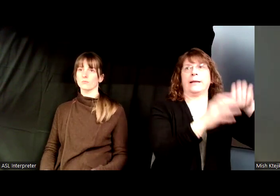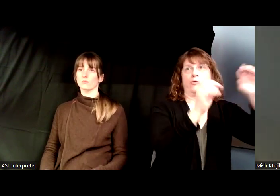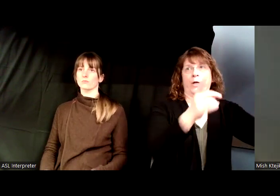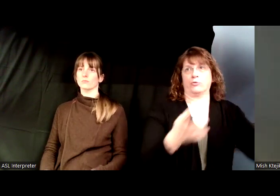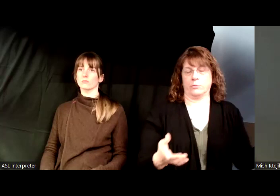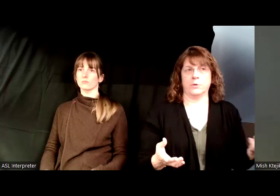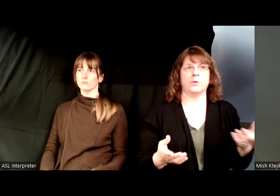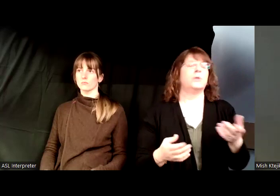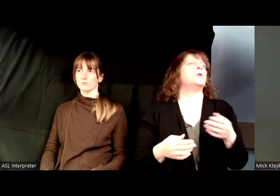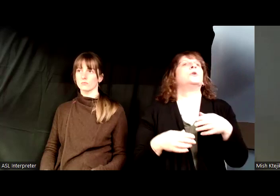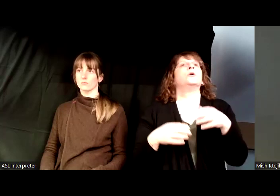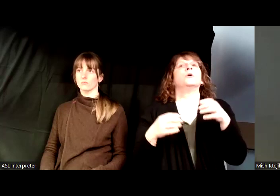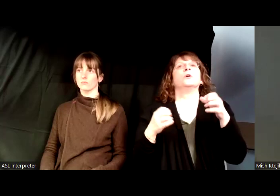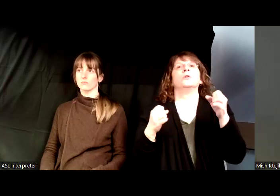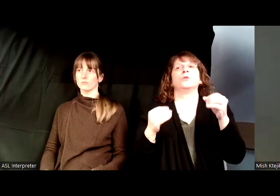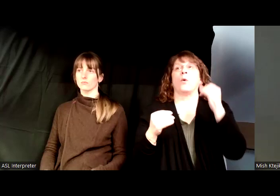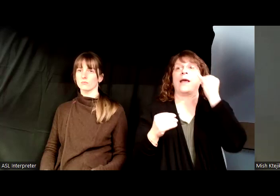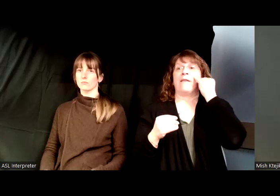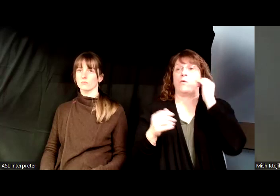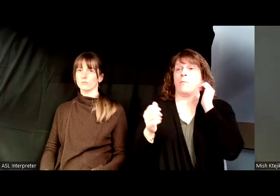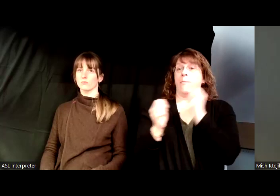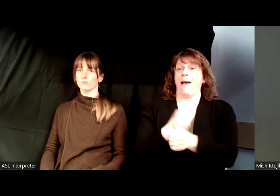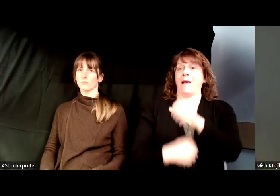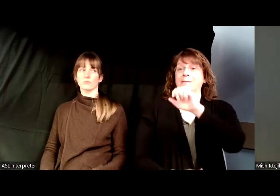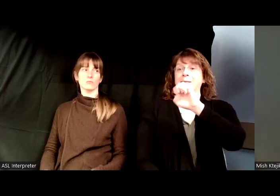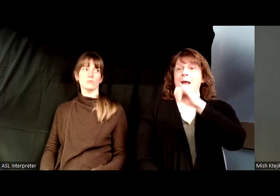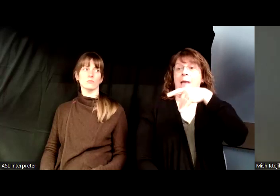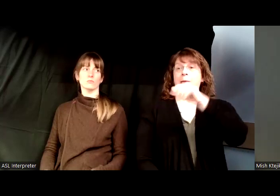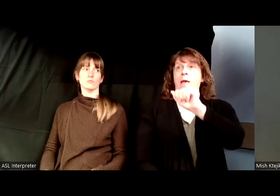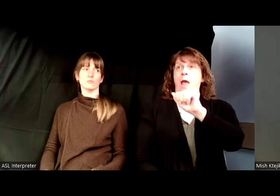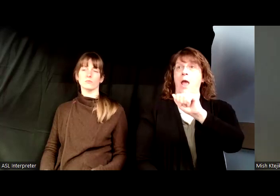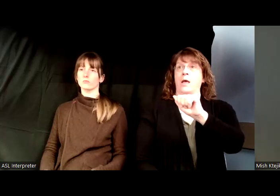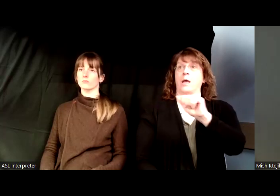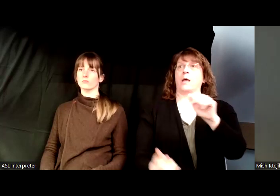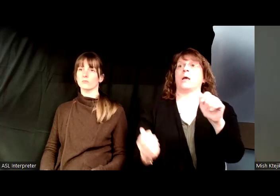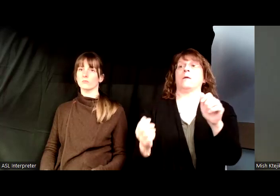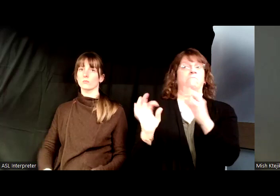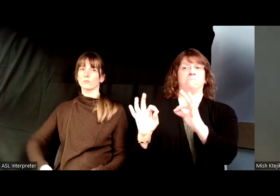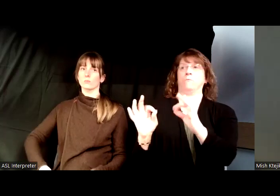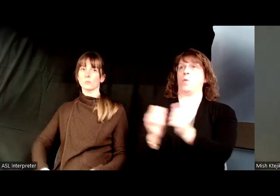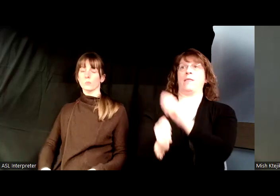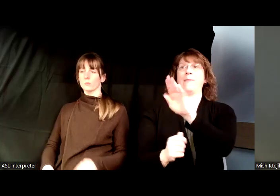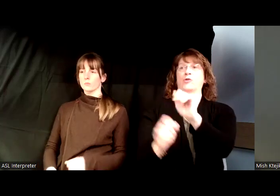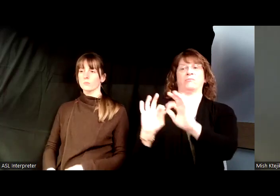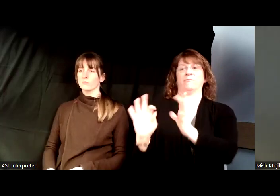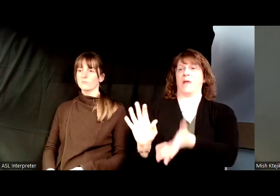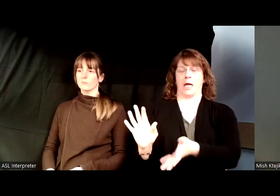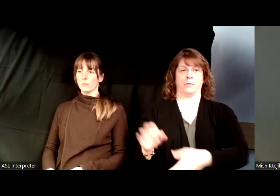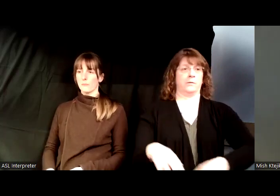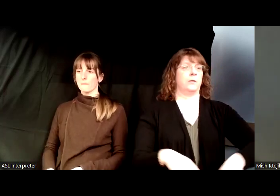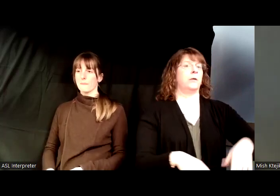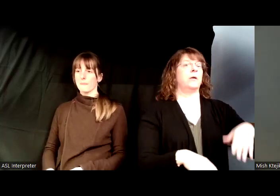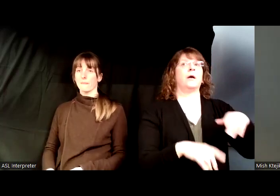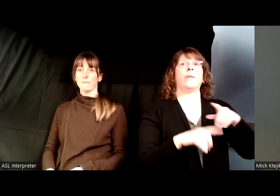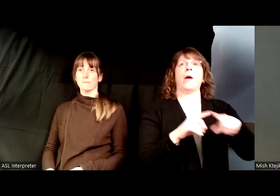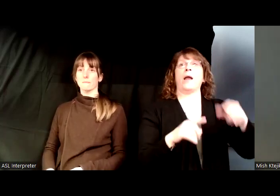people to work in an educational setting. So If you pass the EIPA, great, and you